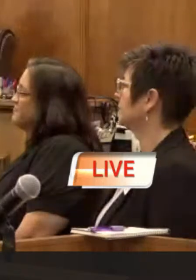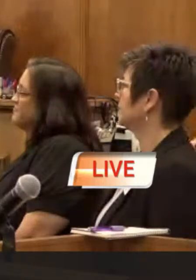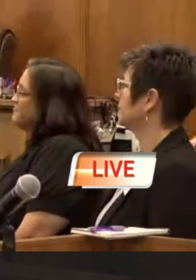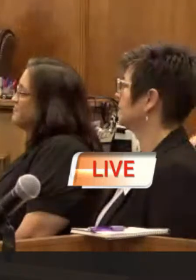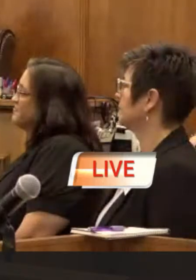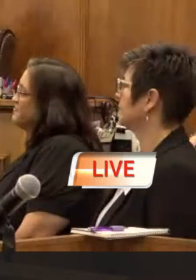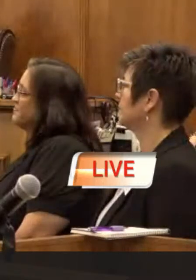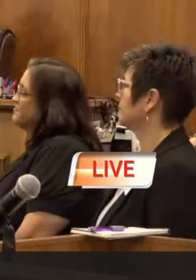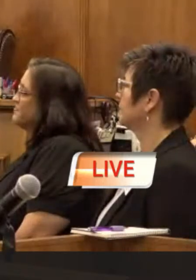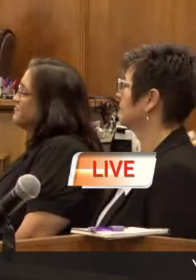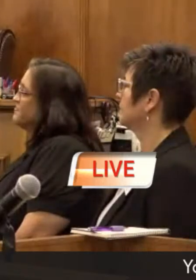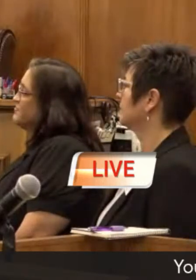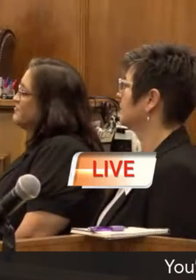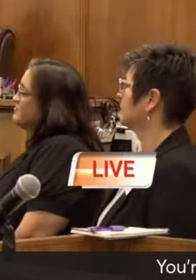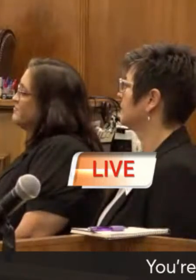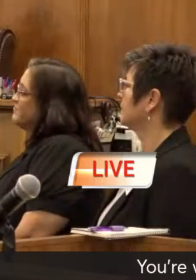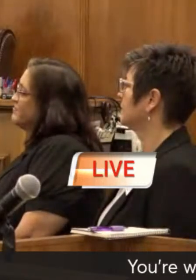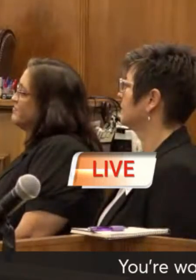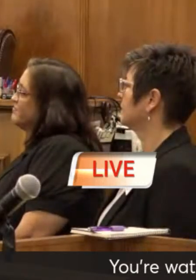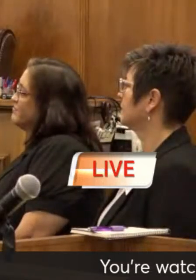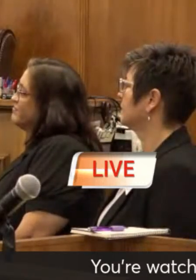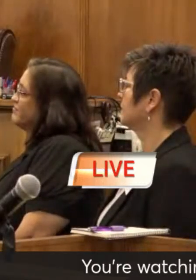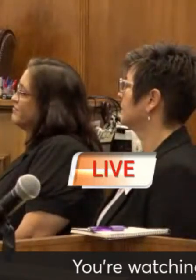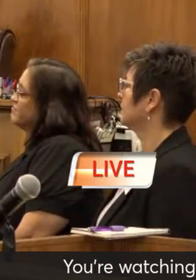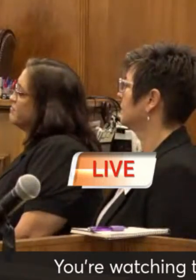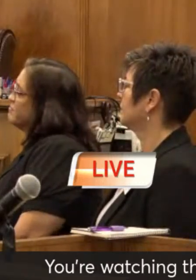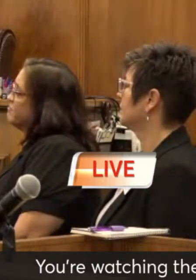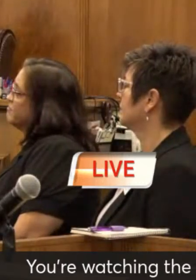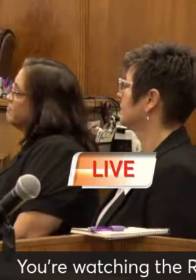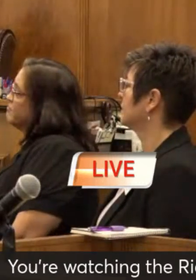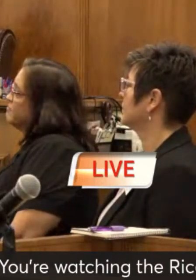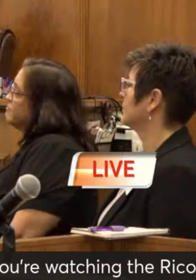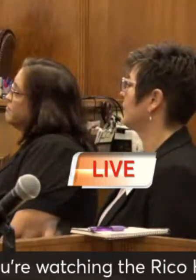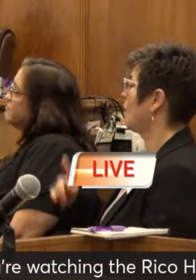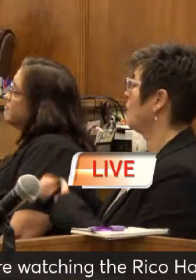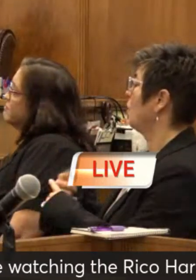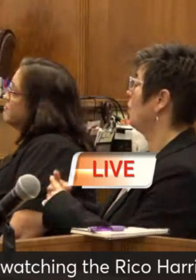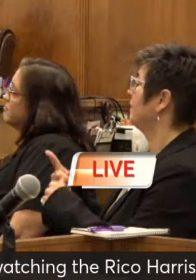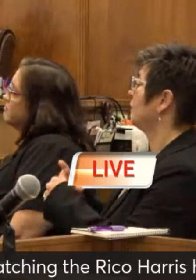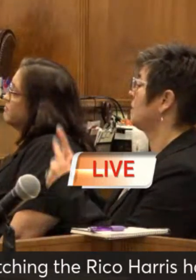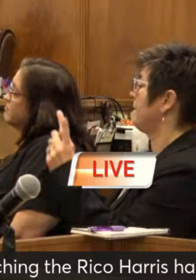How old were you and how old was he when you guys met?